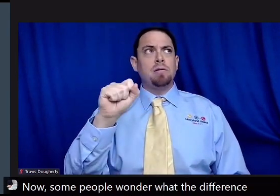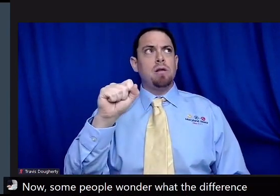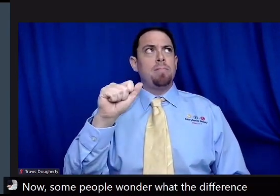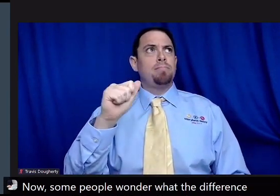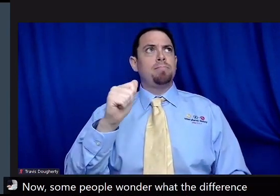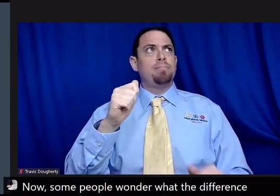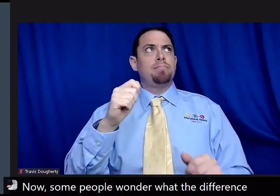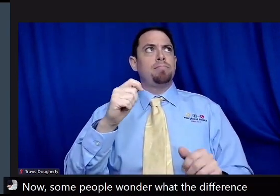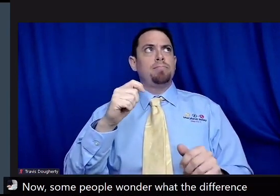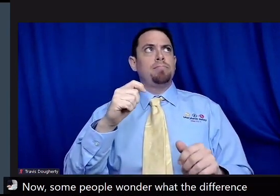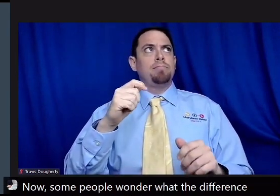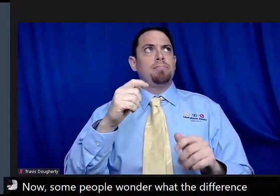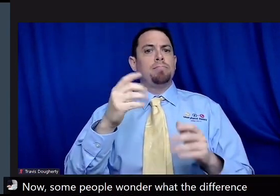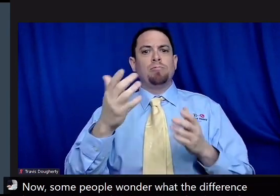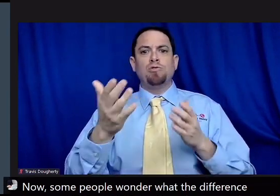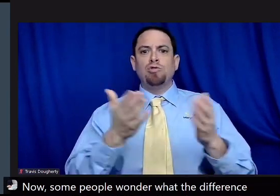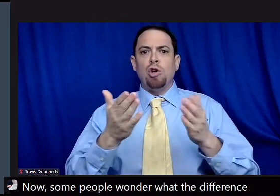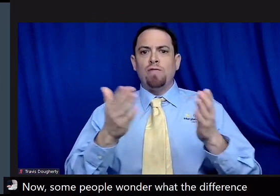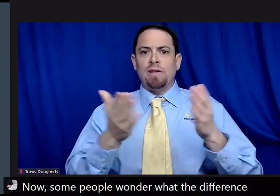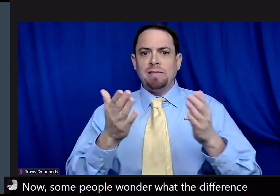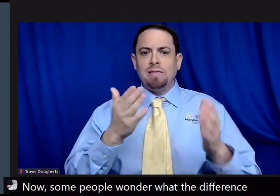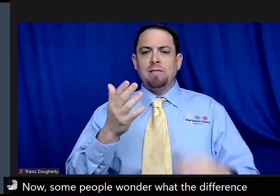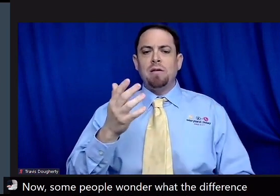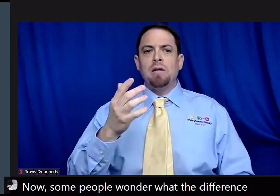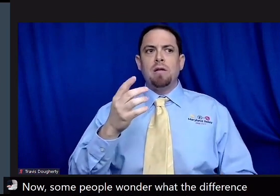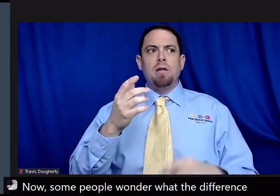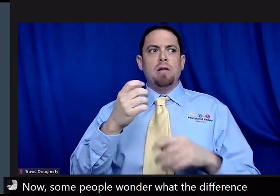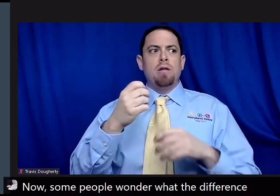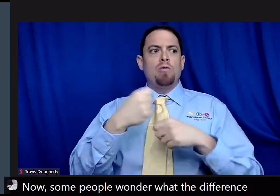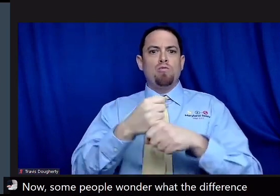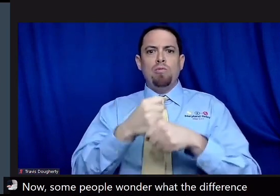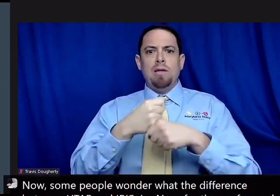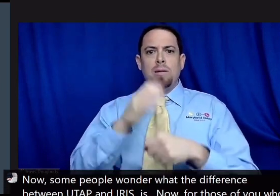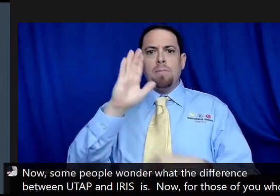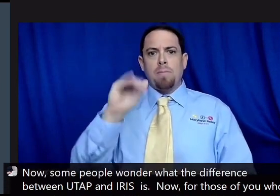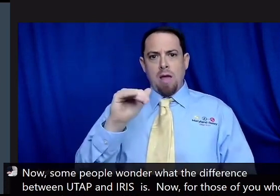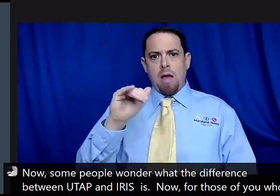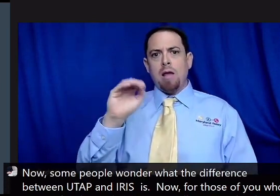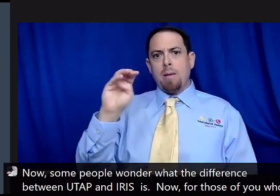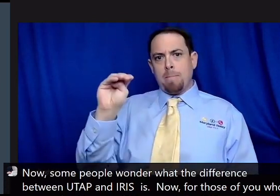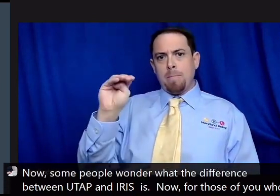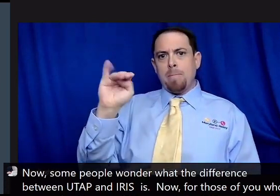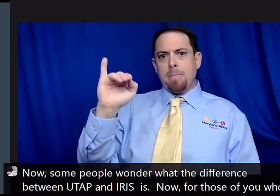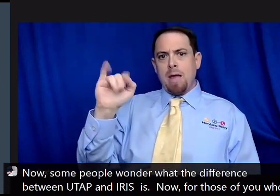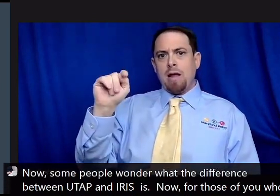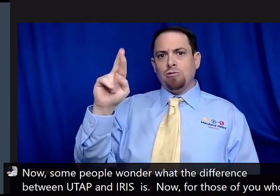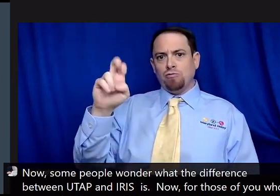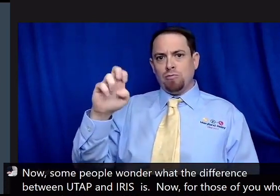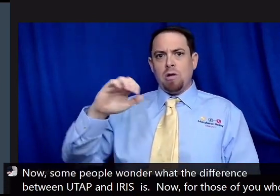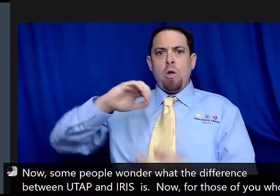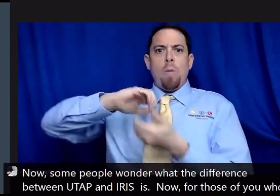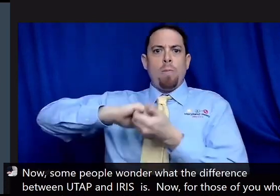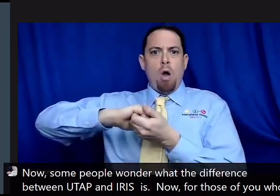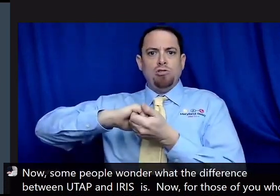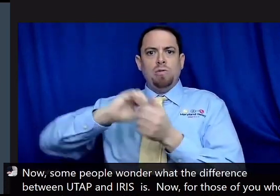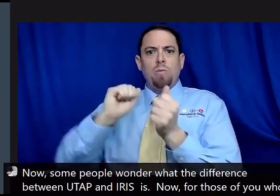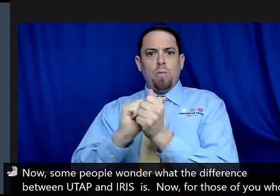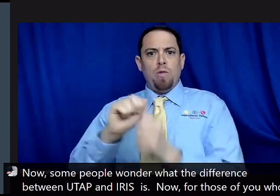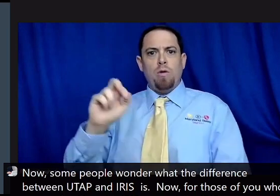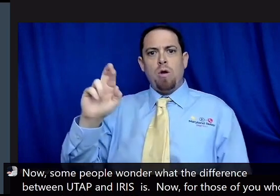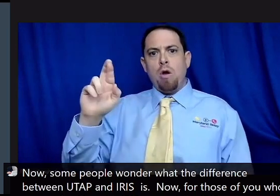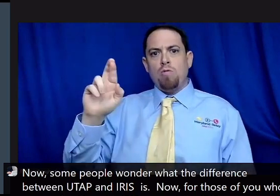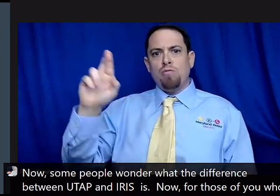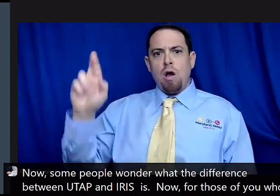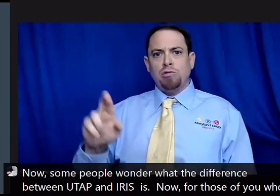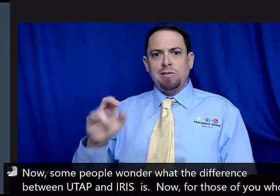essentially, IRIS technology is, for lack of a better word, a service created by MITRE